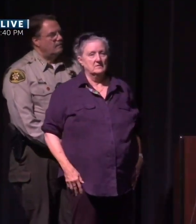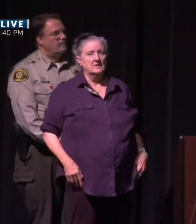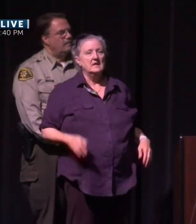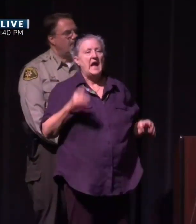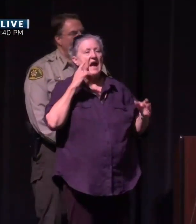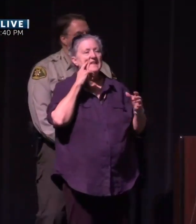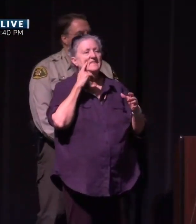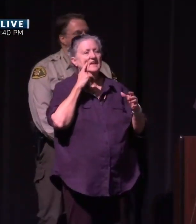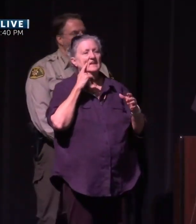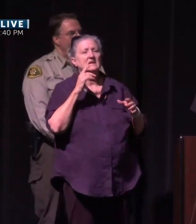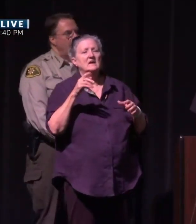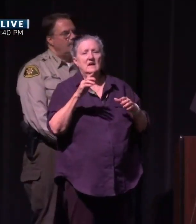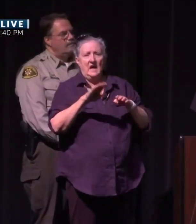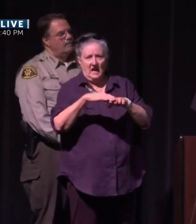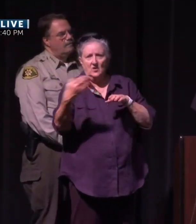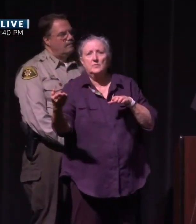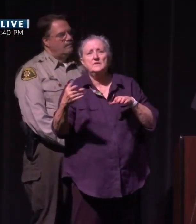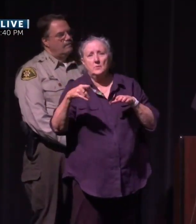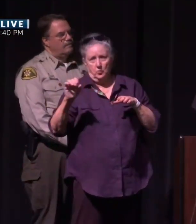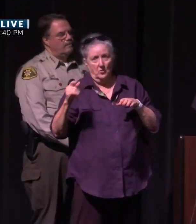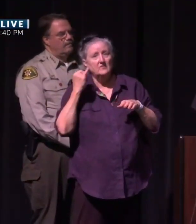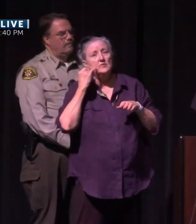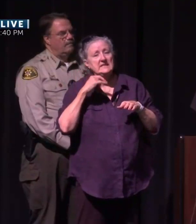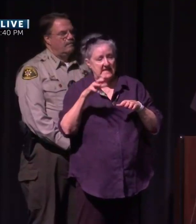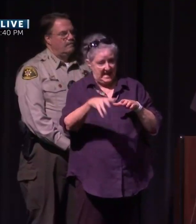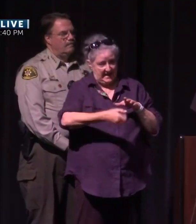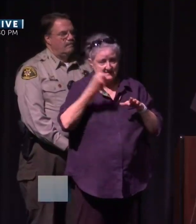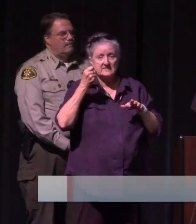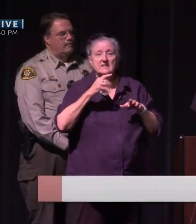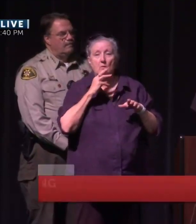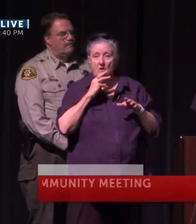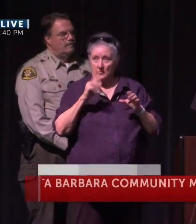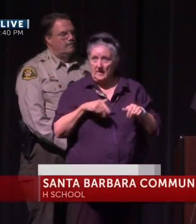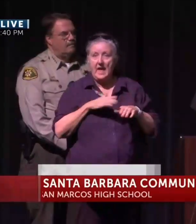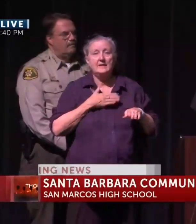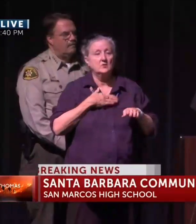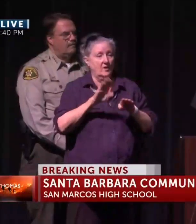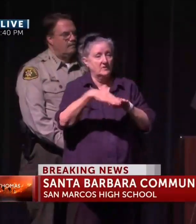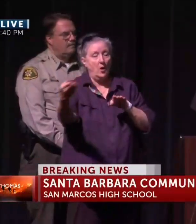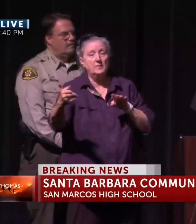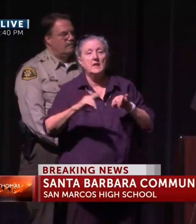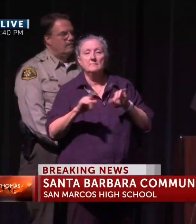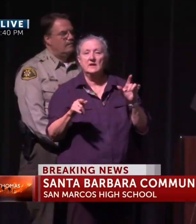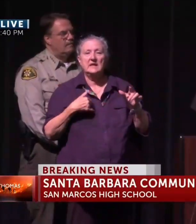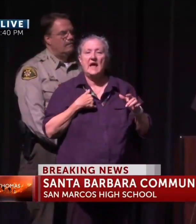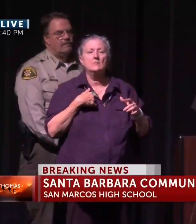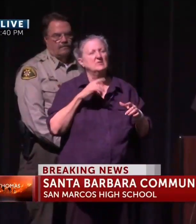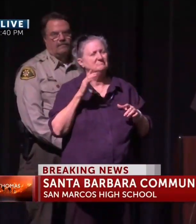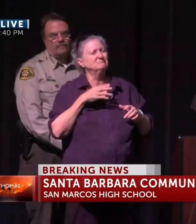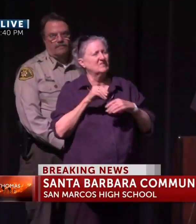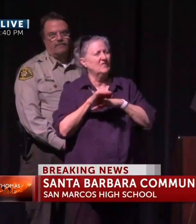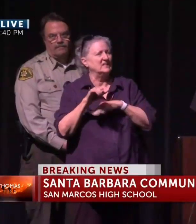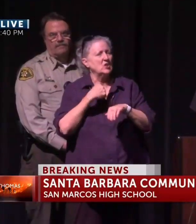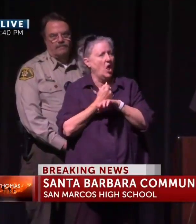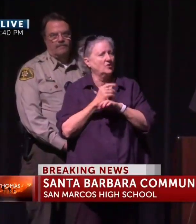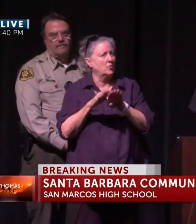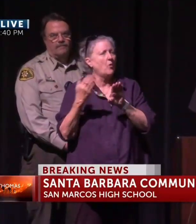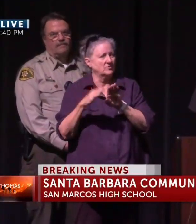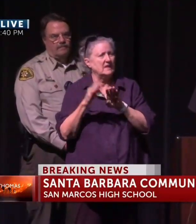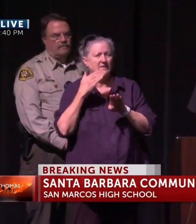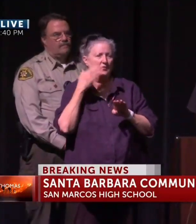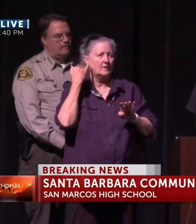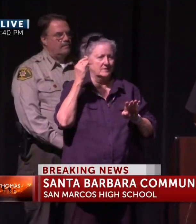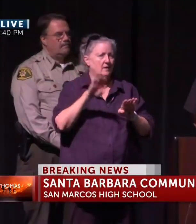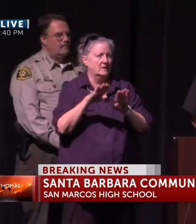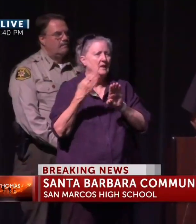I think uncovering the pools is a good idea. If we need access to that water, it'd be handy to have it uncovered. As far as I would lock your doors, I think